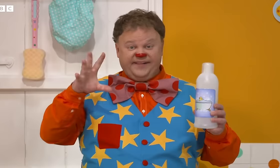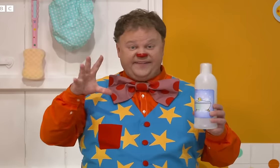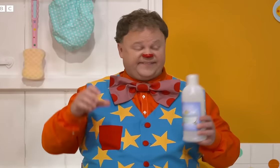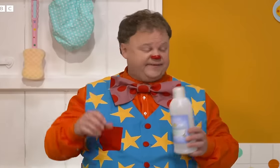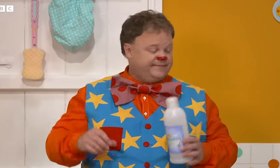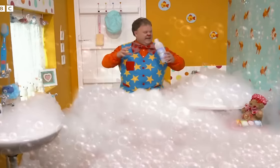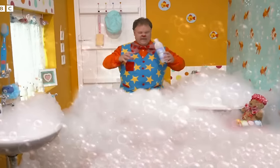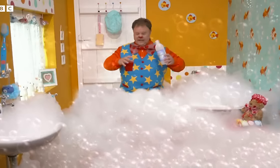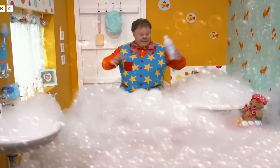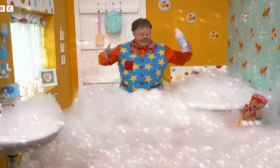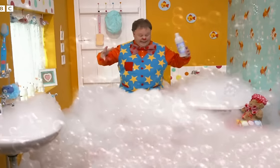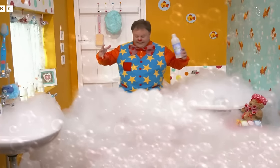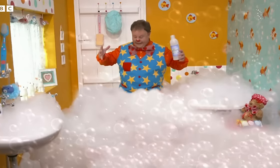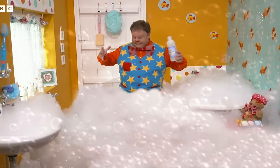bubbles?